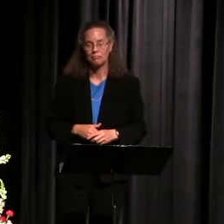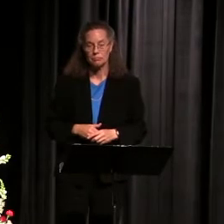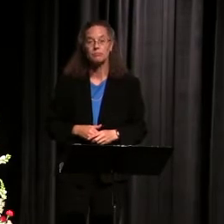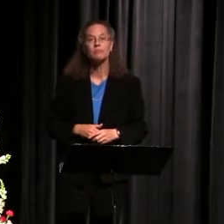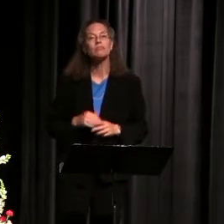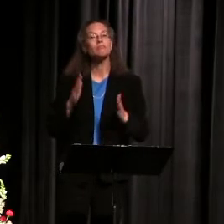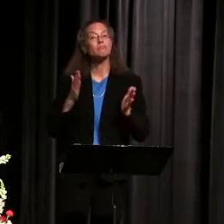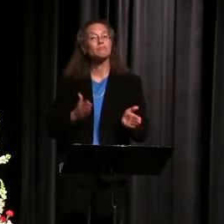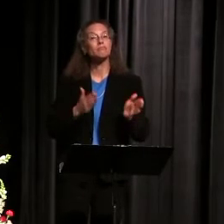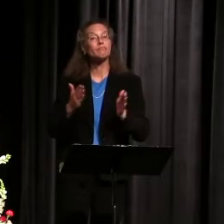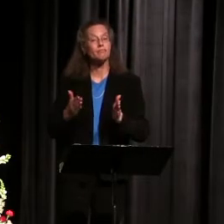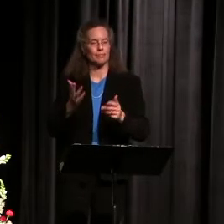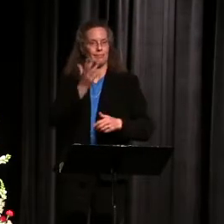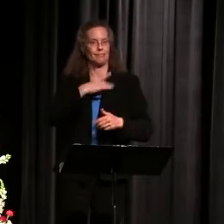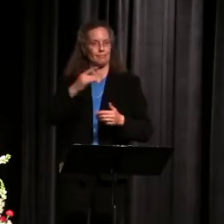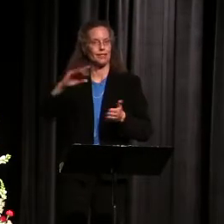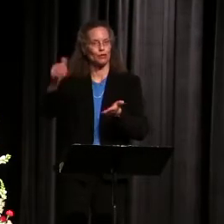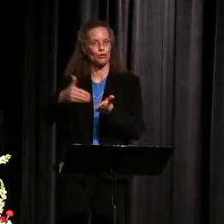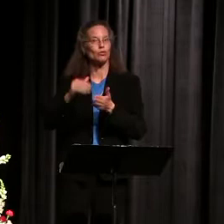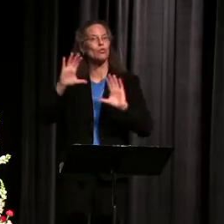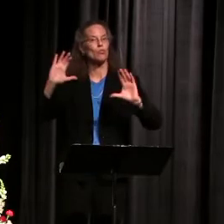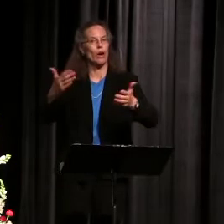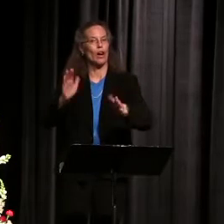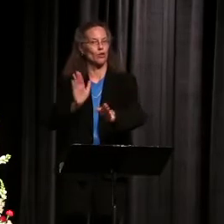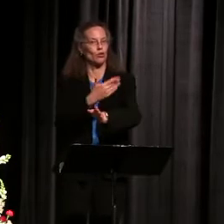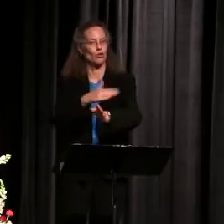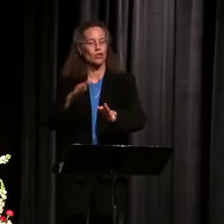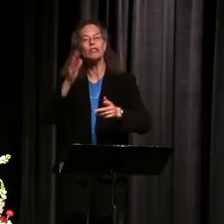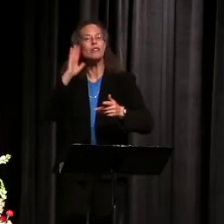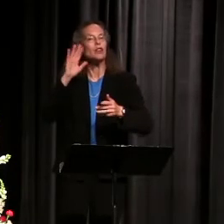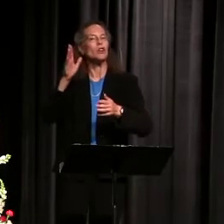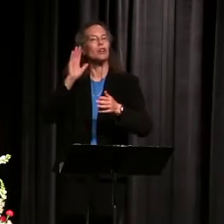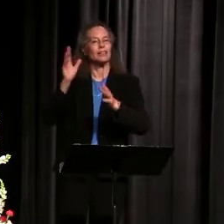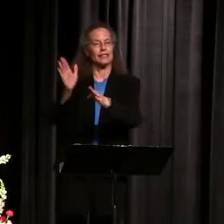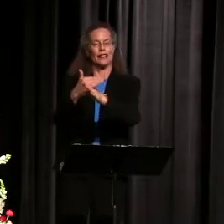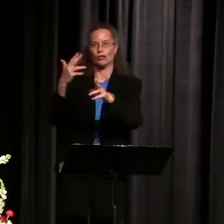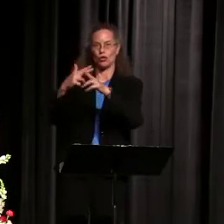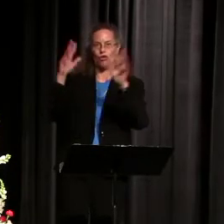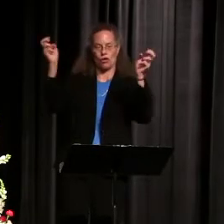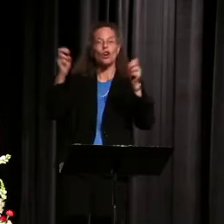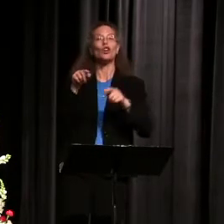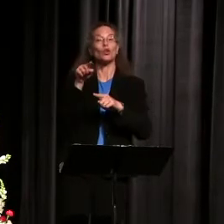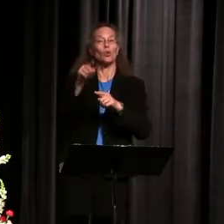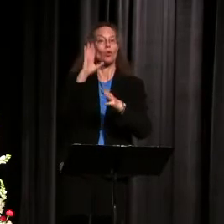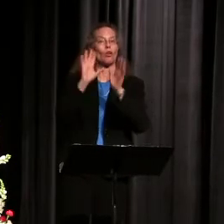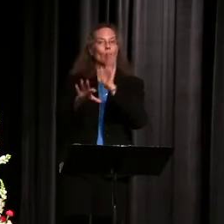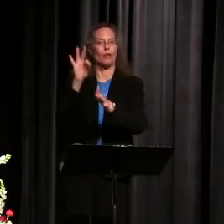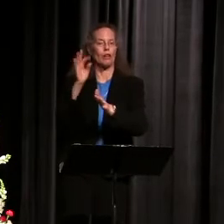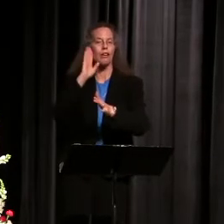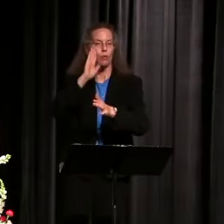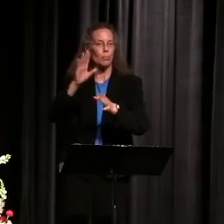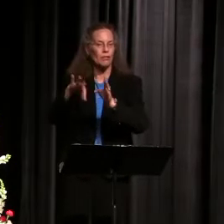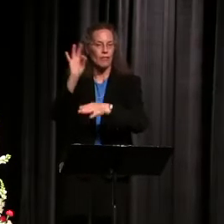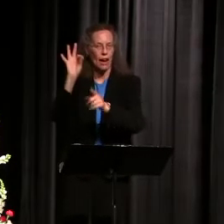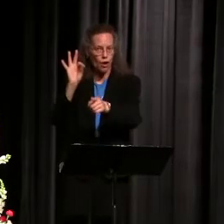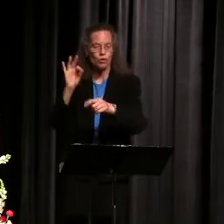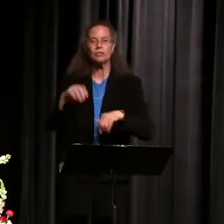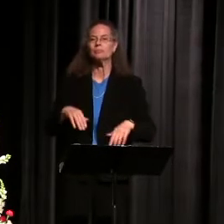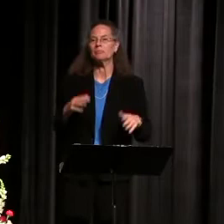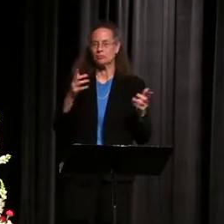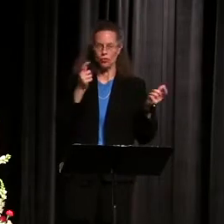At this time, I'd like to introduce our choir, which will be singing You Will Be Found from Dear Evan Hansen under the direction of Dr. Jim